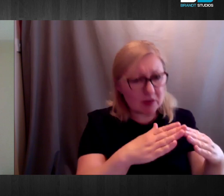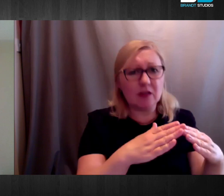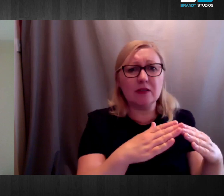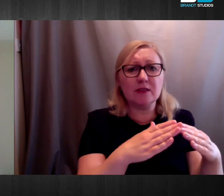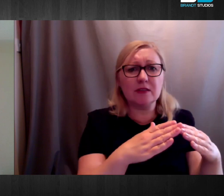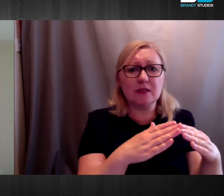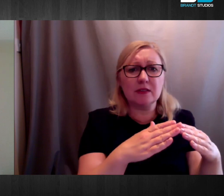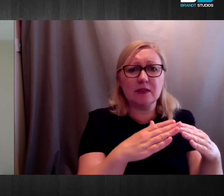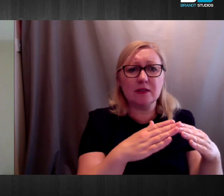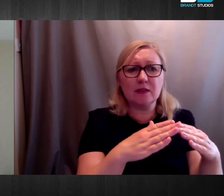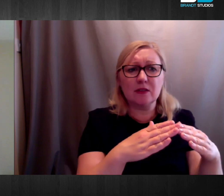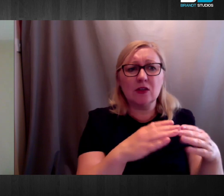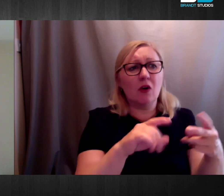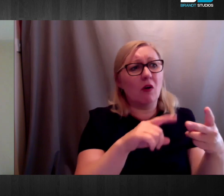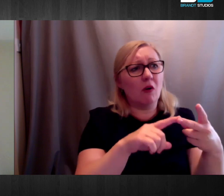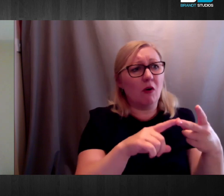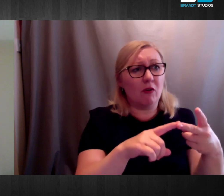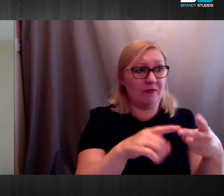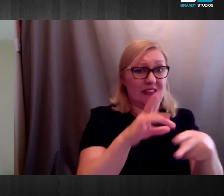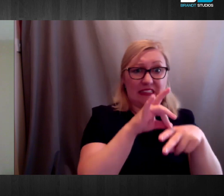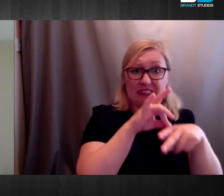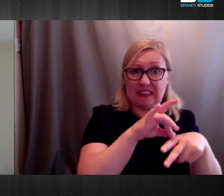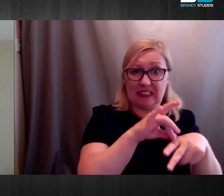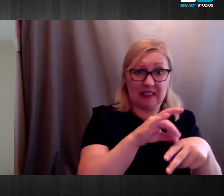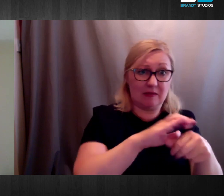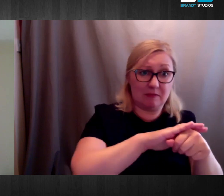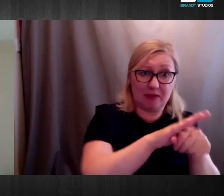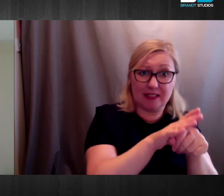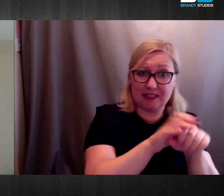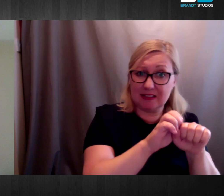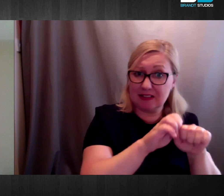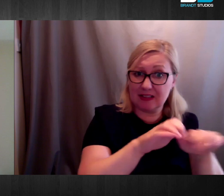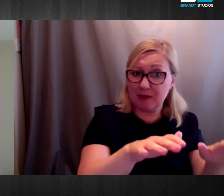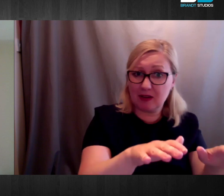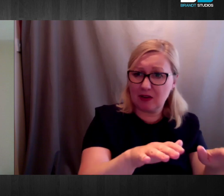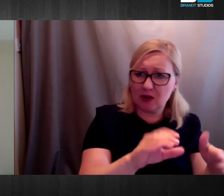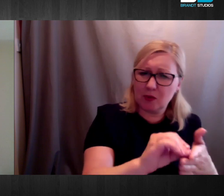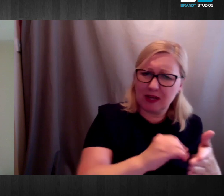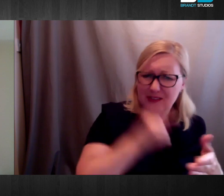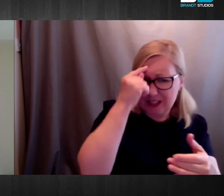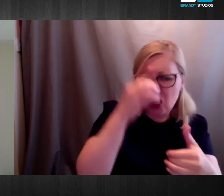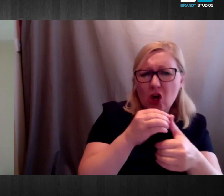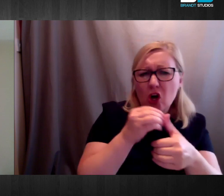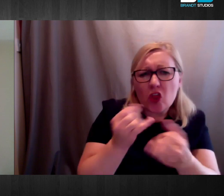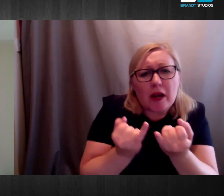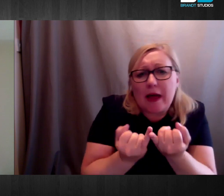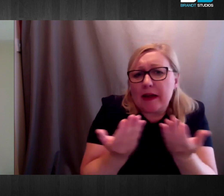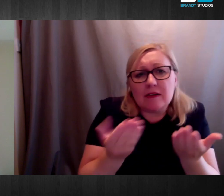pandemic crisis. There's other things like crisis management and kind of looking at,